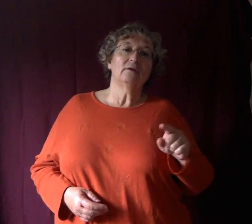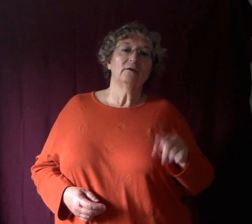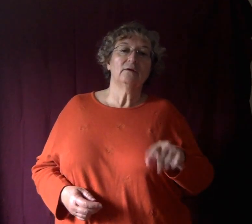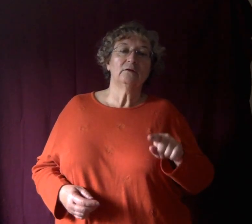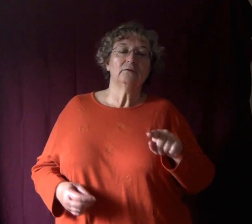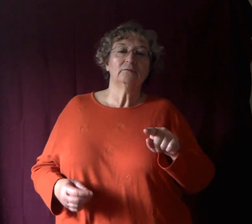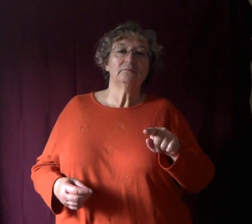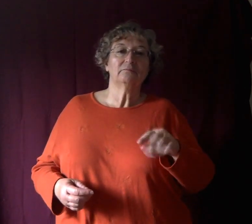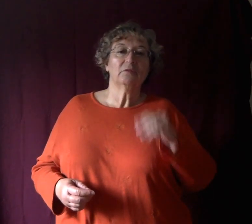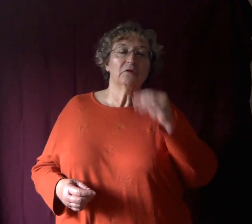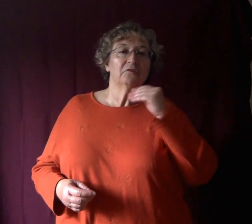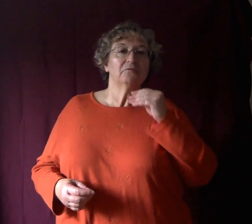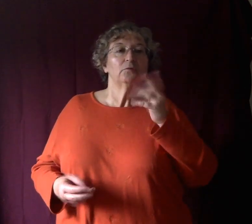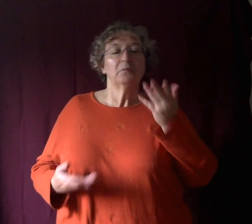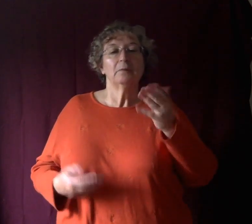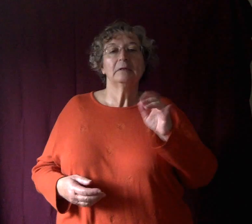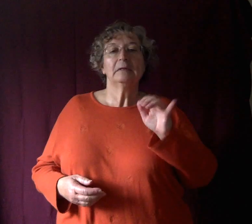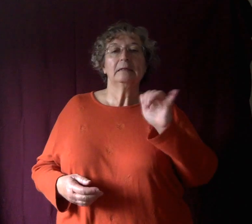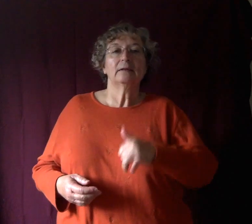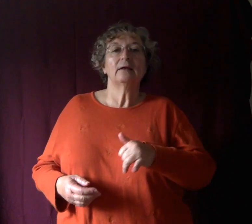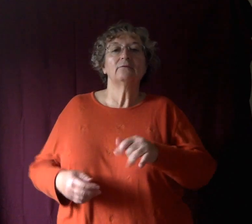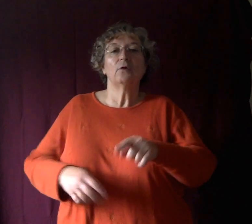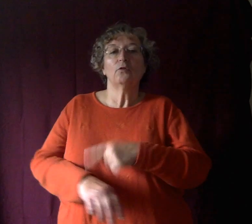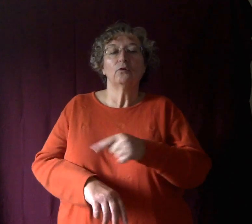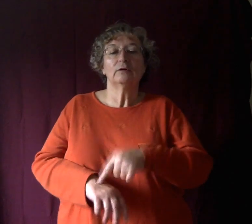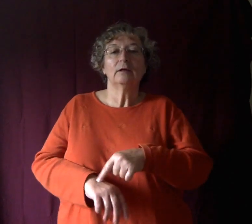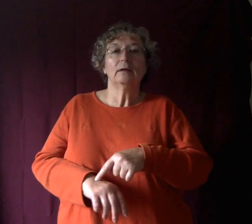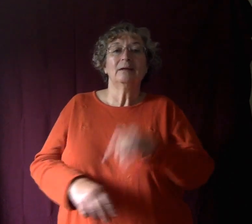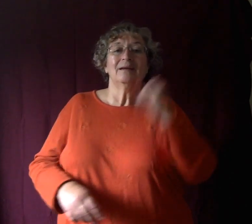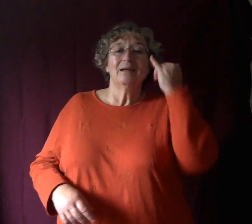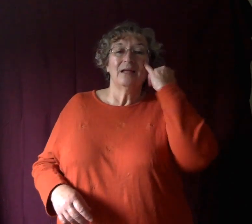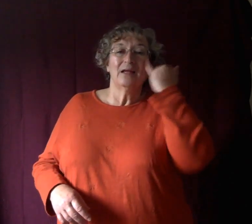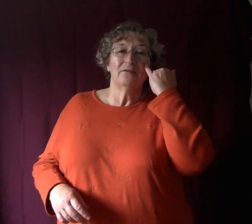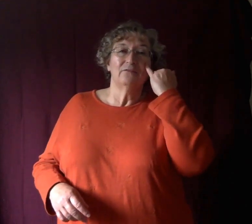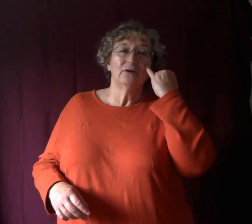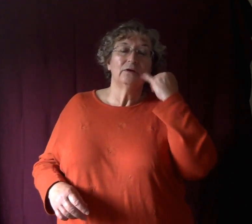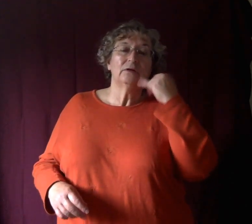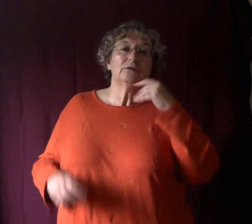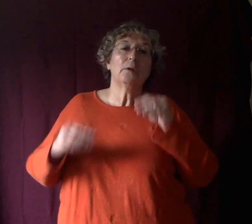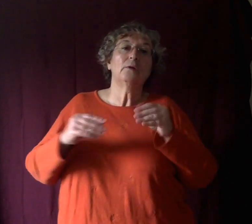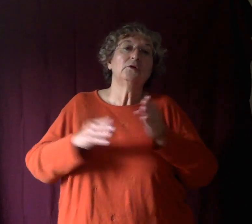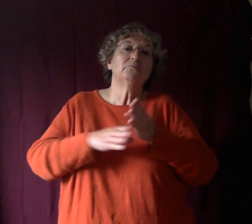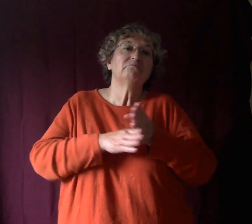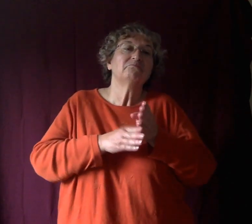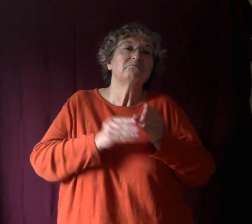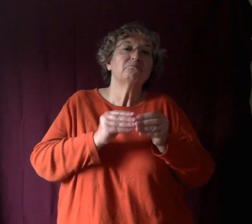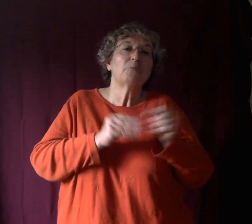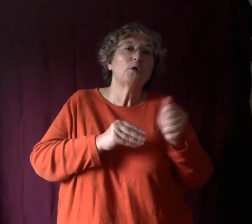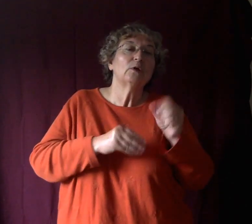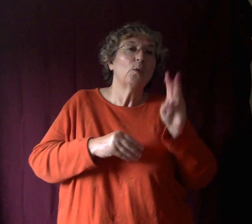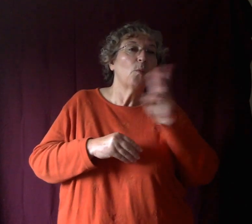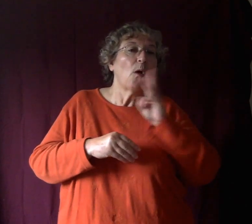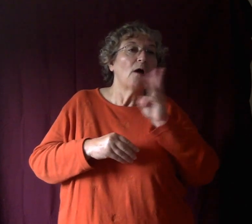stomach for longer periods of time. If you eat foods that contain primarily water or sugar, those materials that do not contain protein will